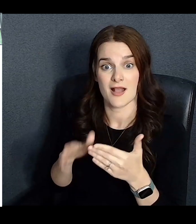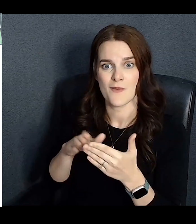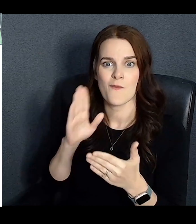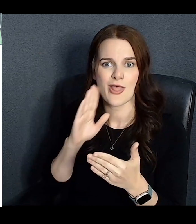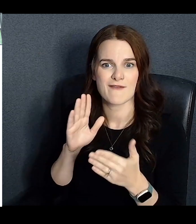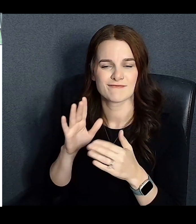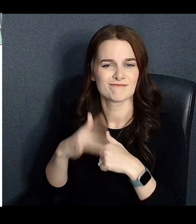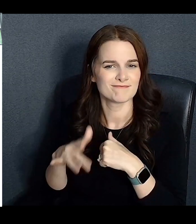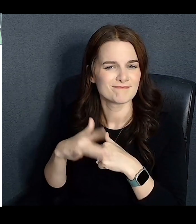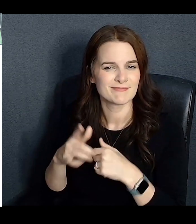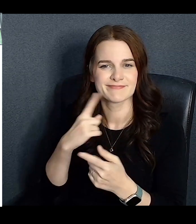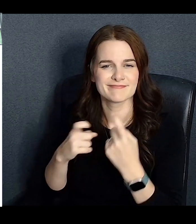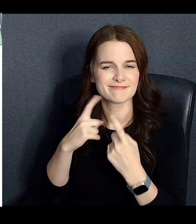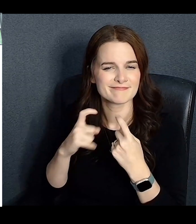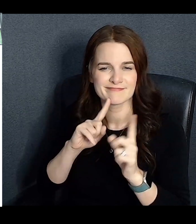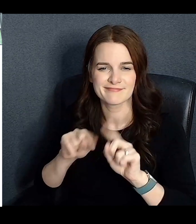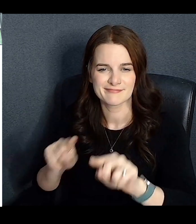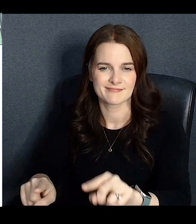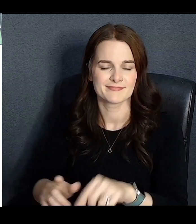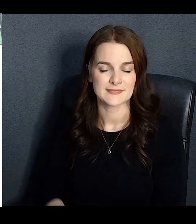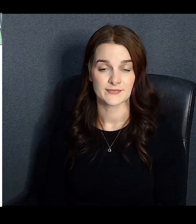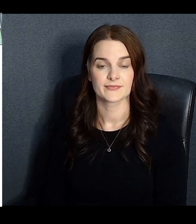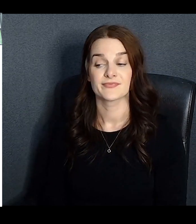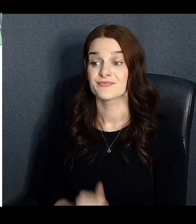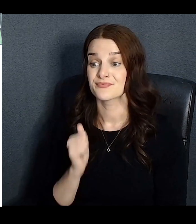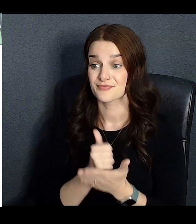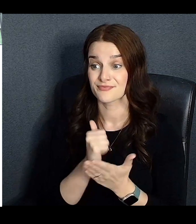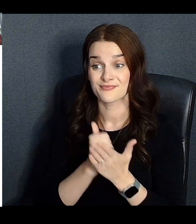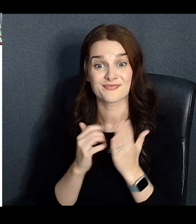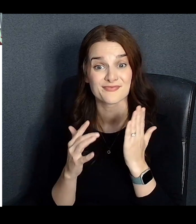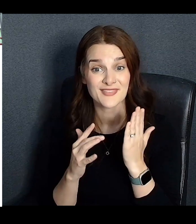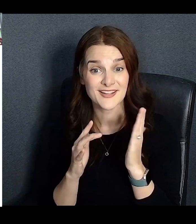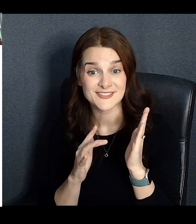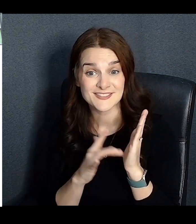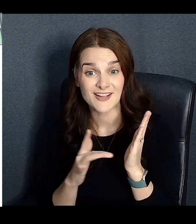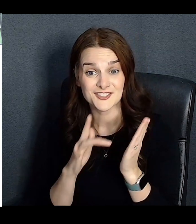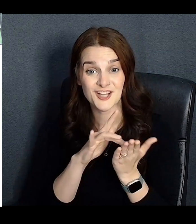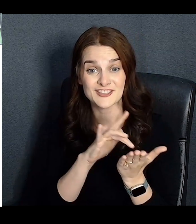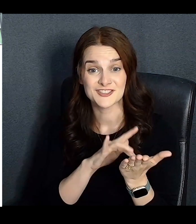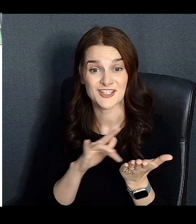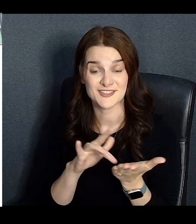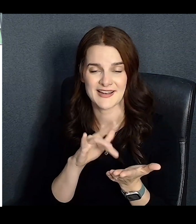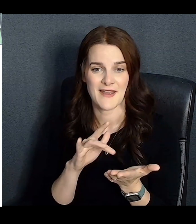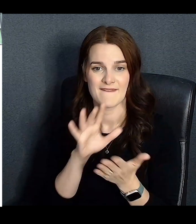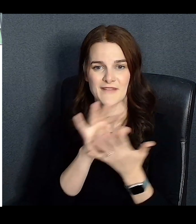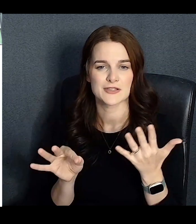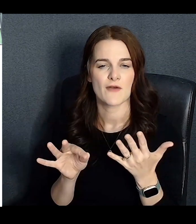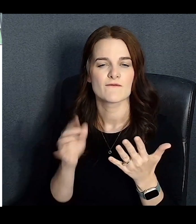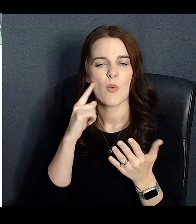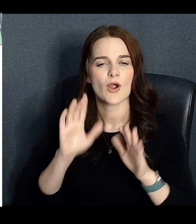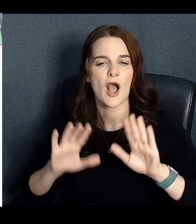answer your questions at the end. So, assistive touch is a feature that allows you to create custom